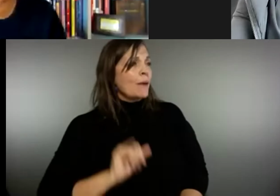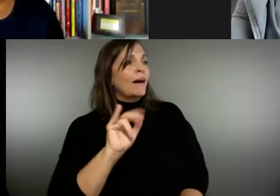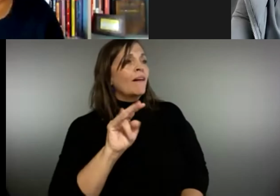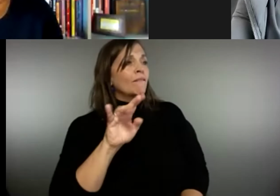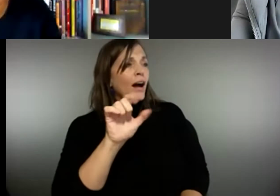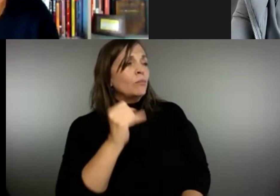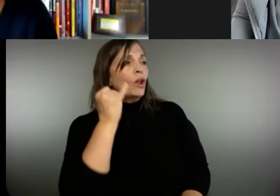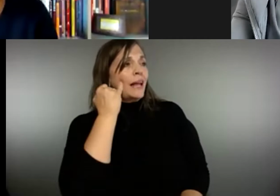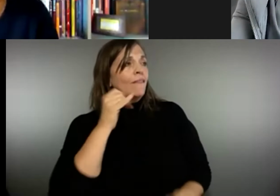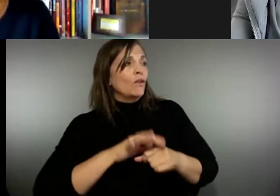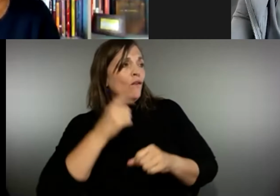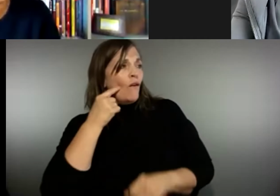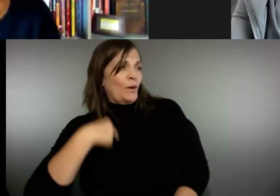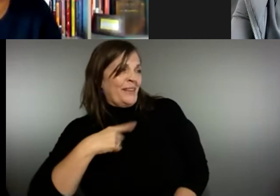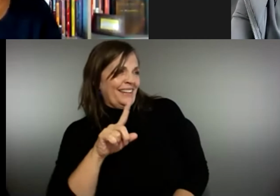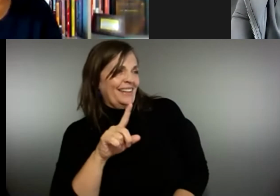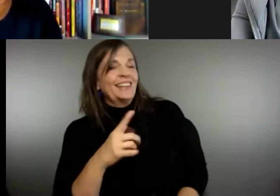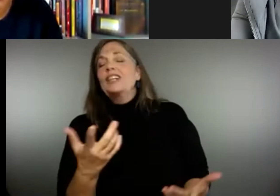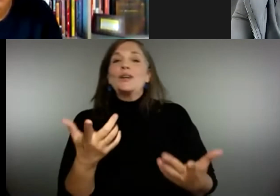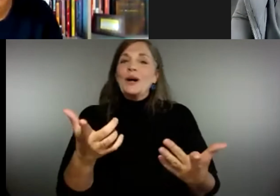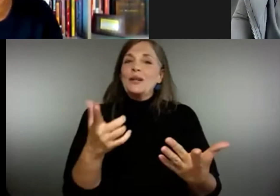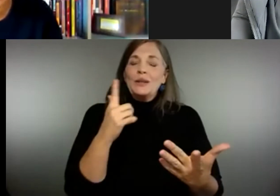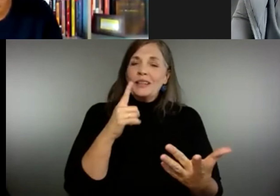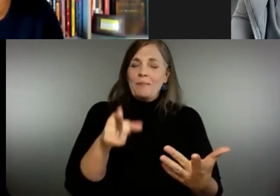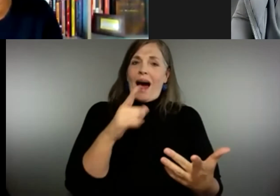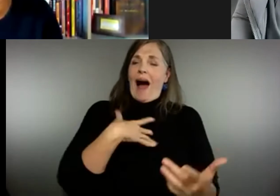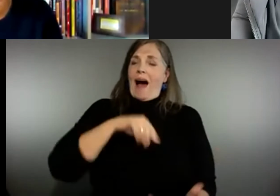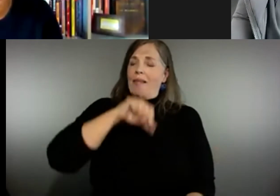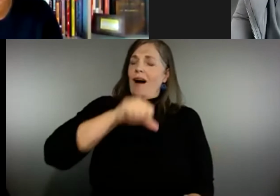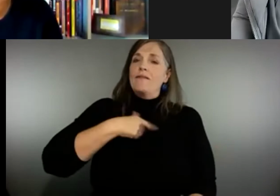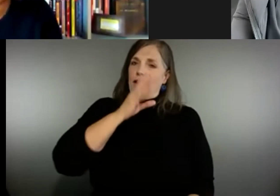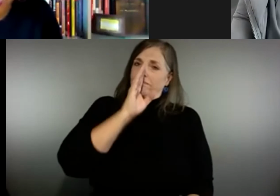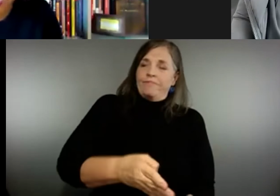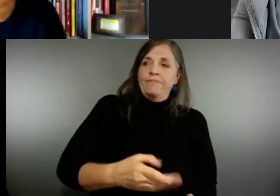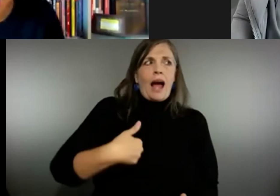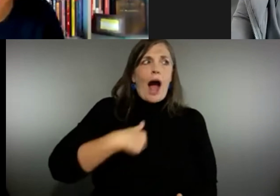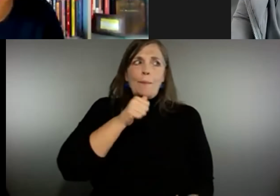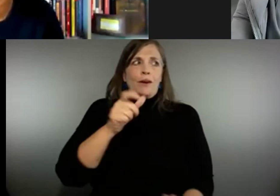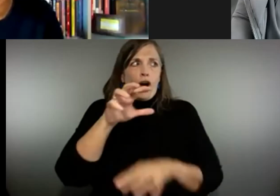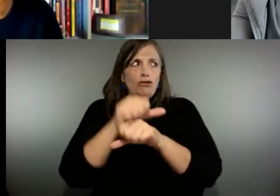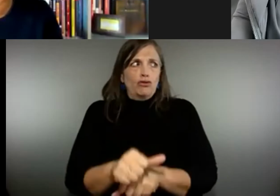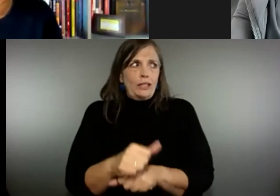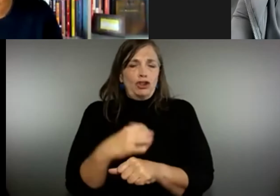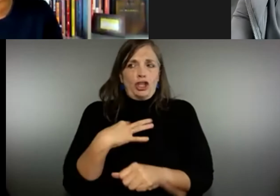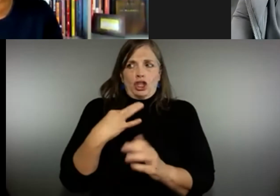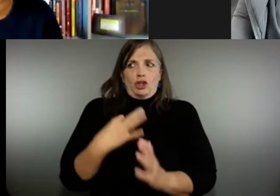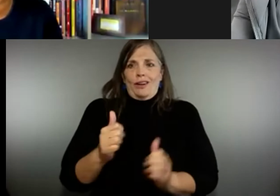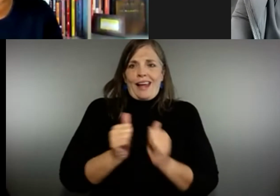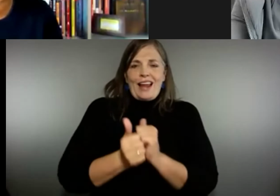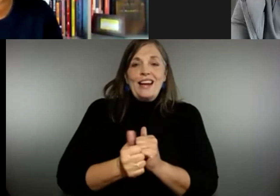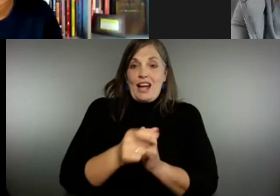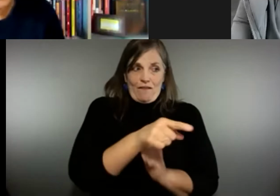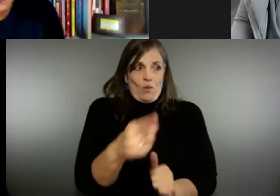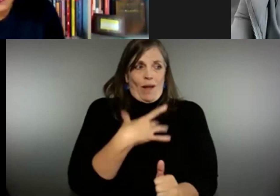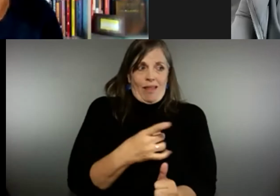conversation that i thought was really fascinating that she just approached head-on which is i'm not a traditional candidate and if you like what you hear and you want help social service